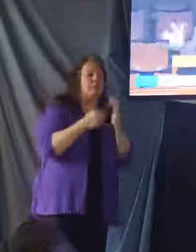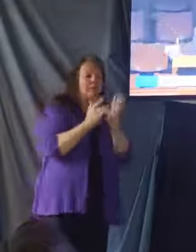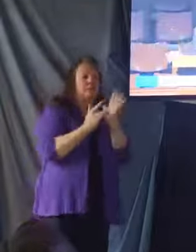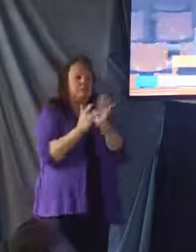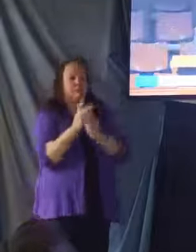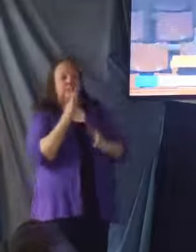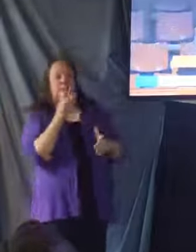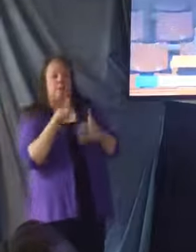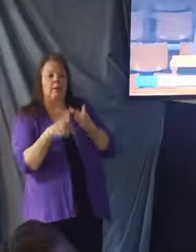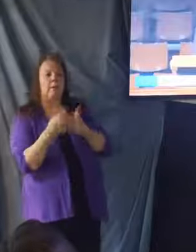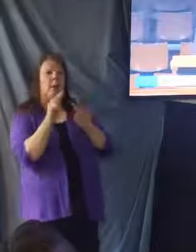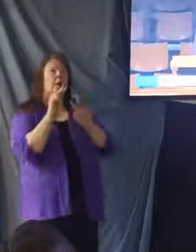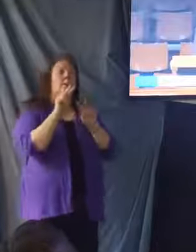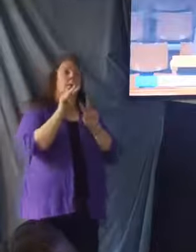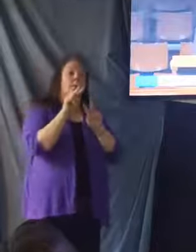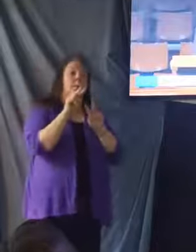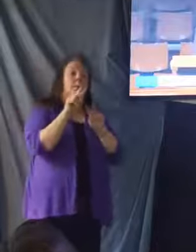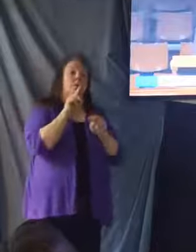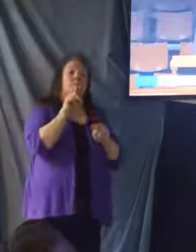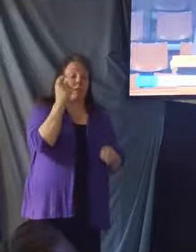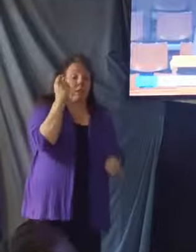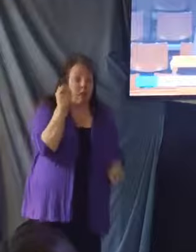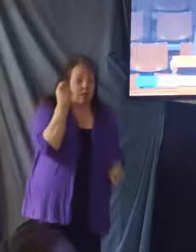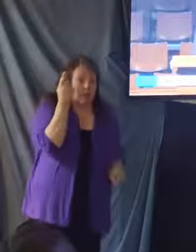and talking about hope understands.